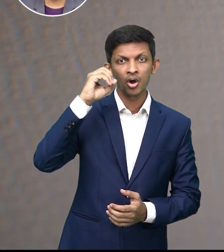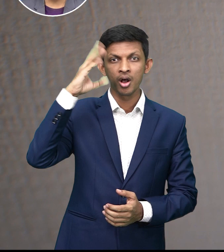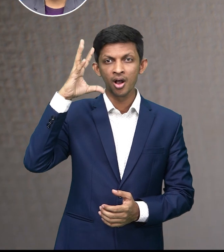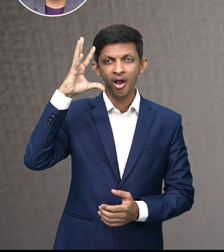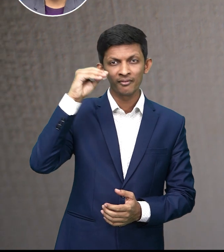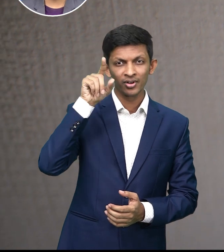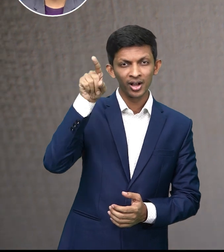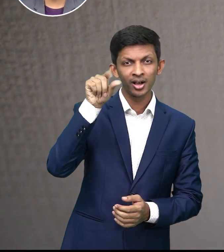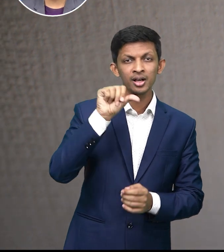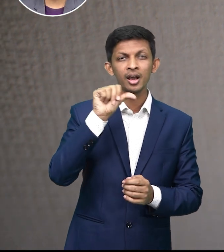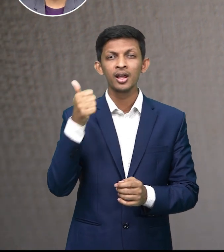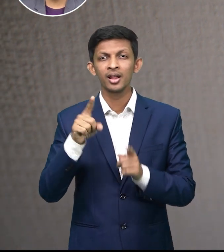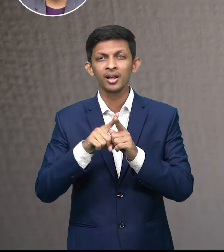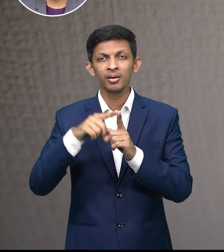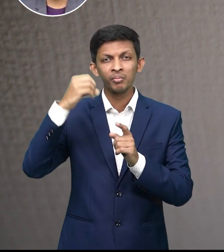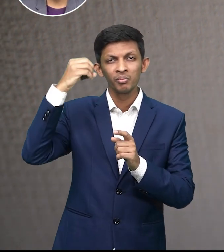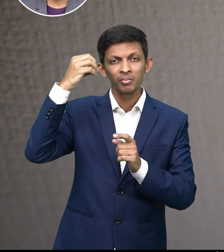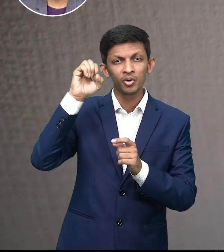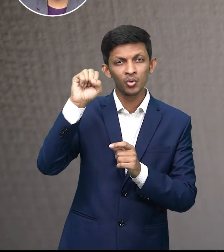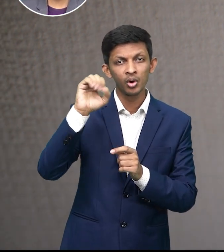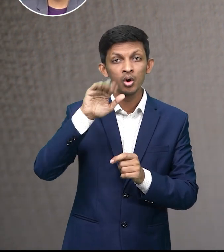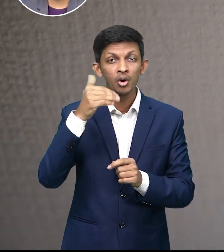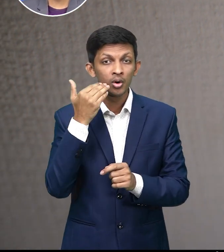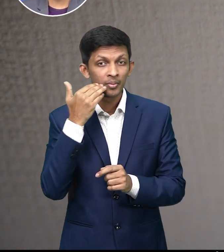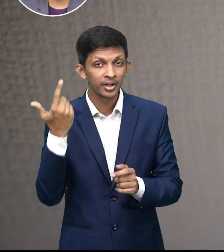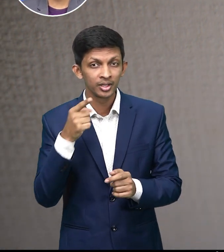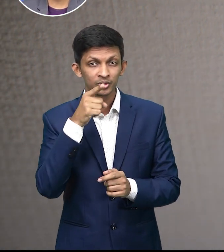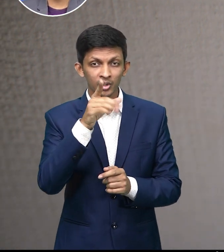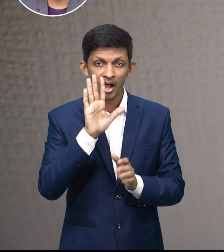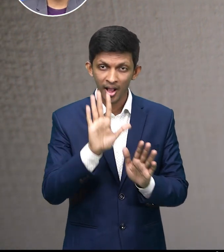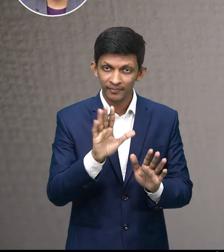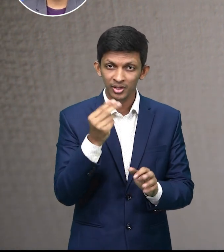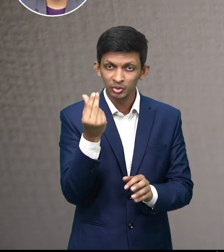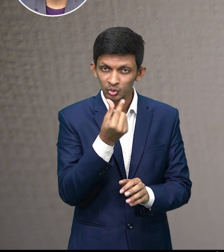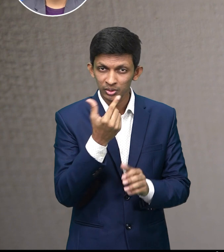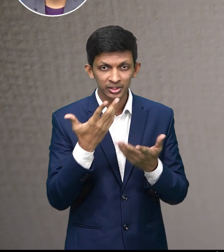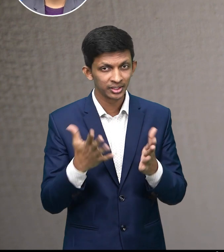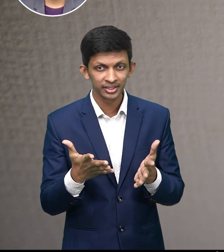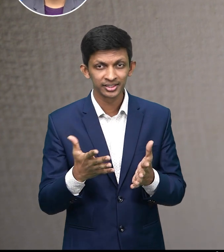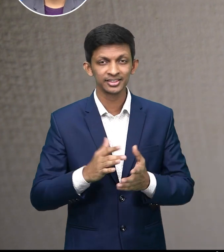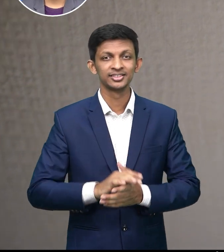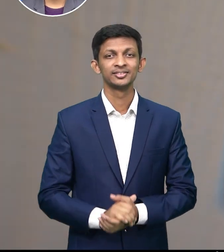off lights and other electronics when you are not using them.